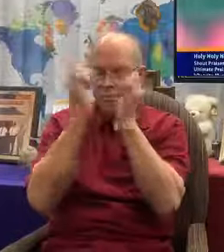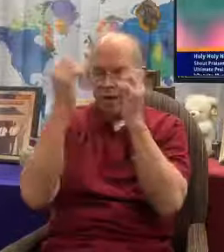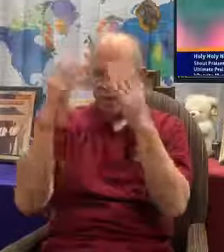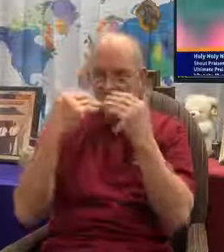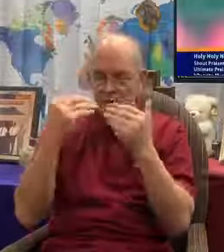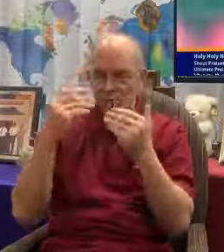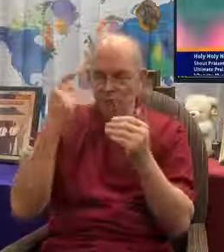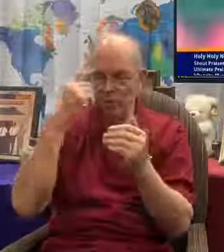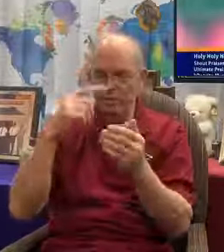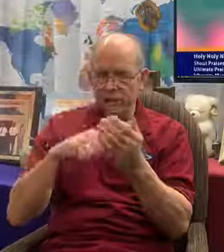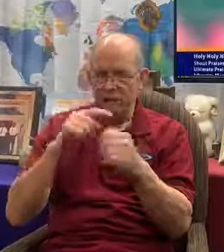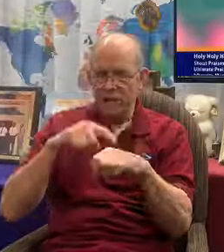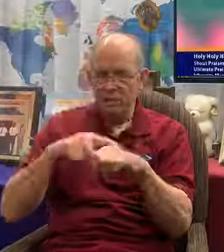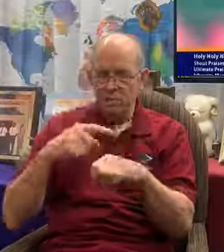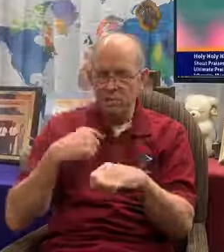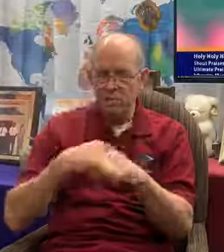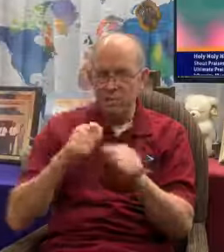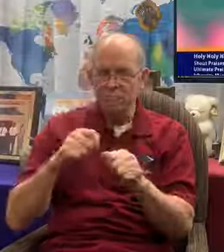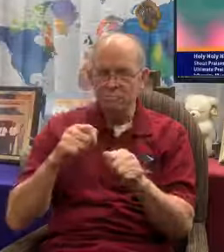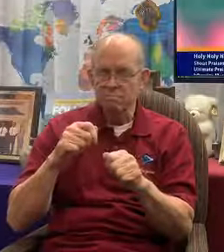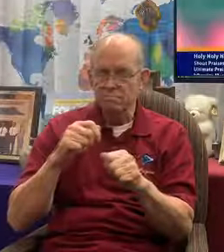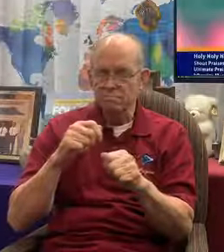Father, thank you for the time we came.